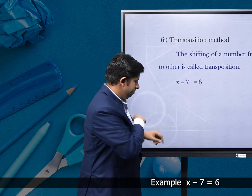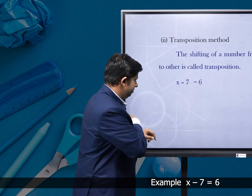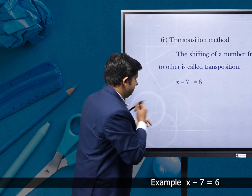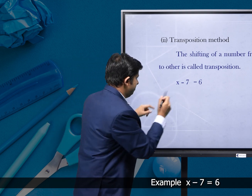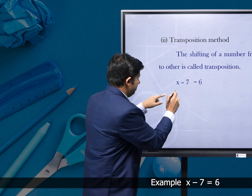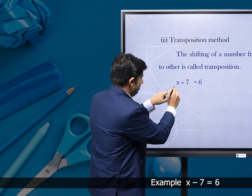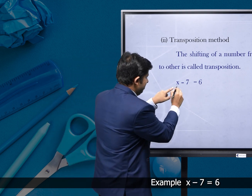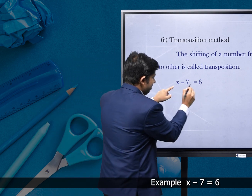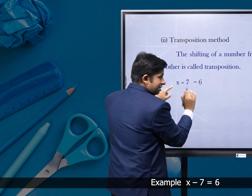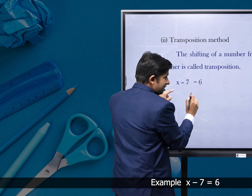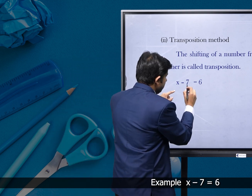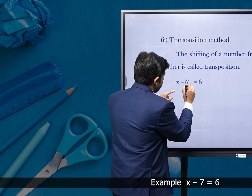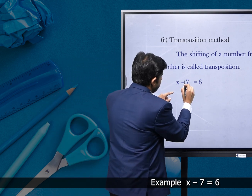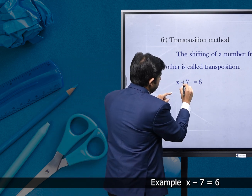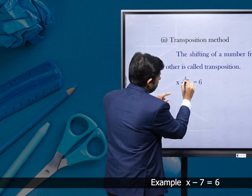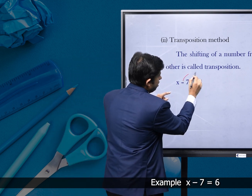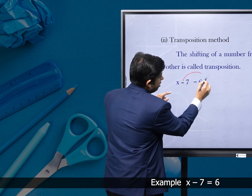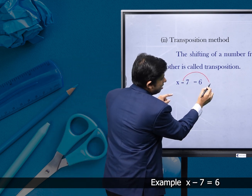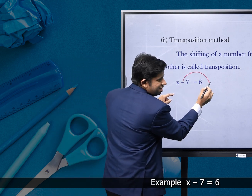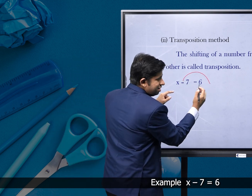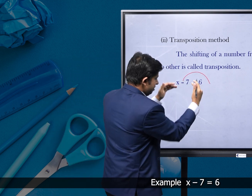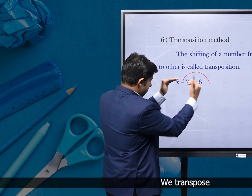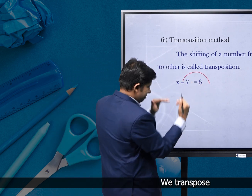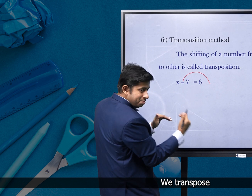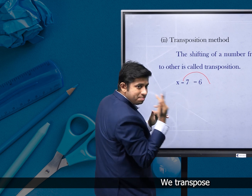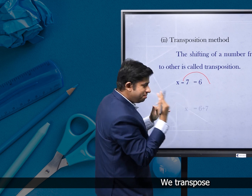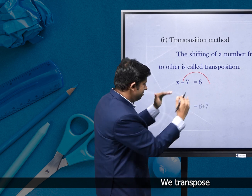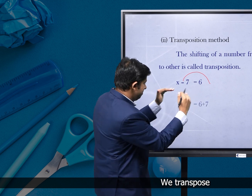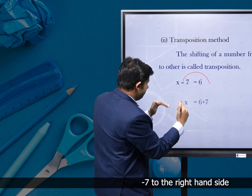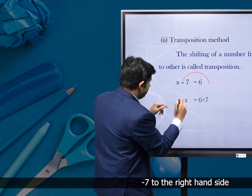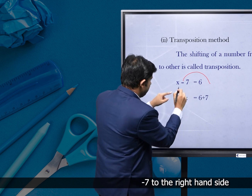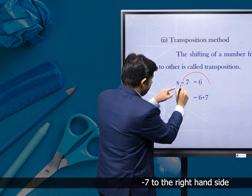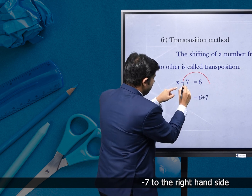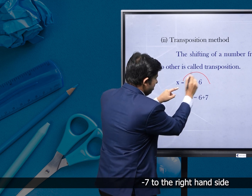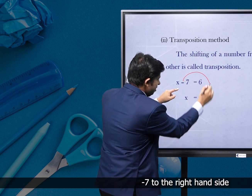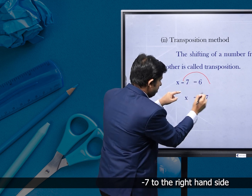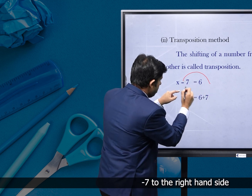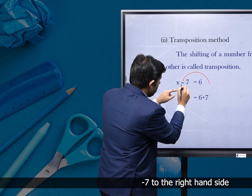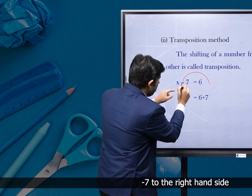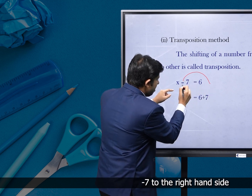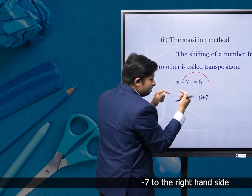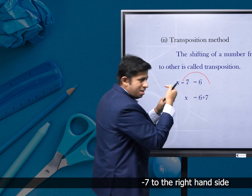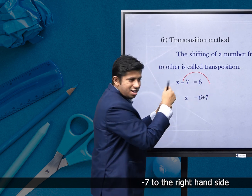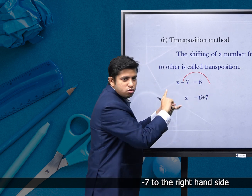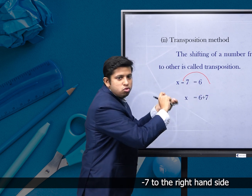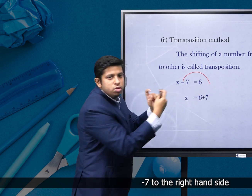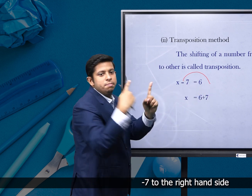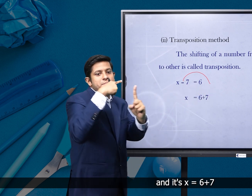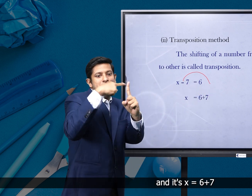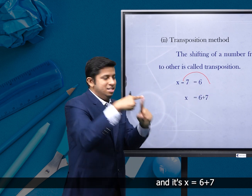Example. X minus 7 is equal to 6. We transpose minus 7 to the right hand side. That is x